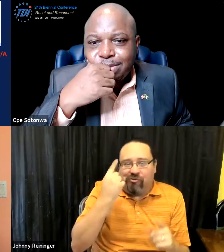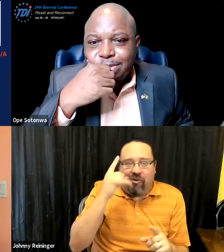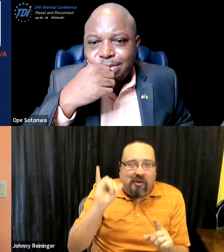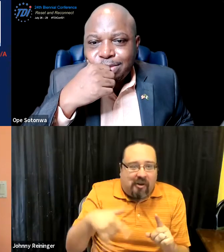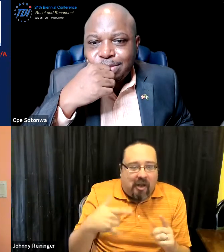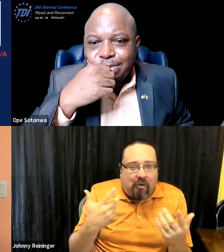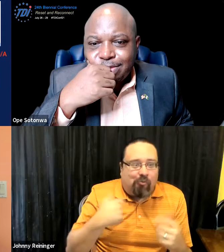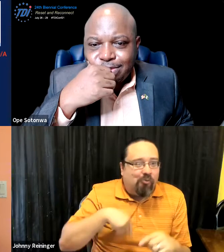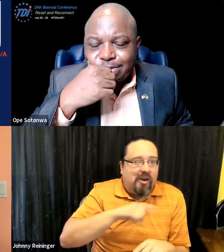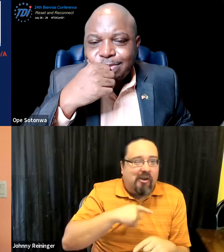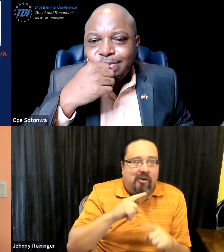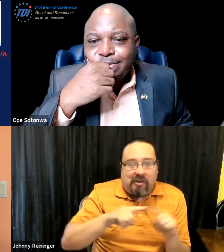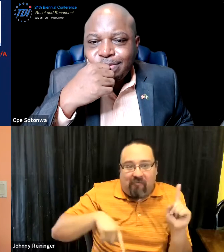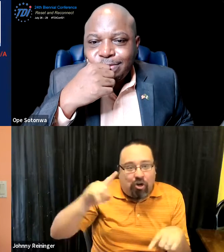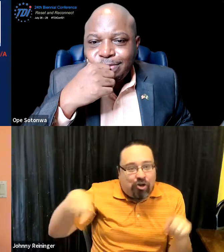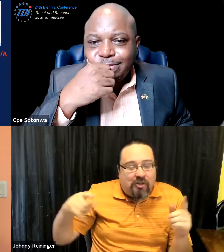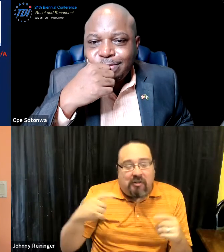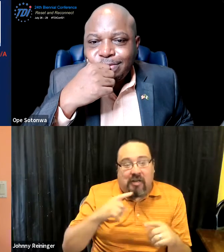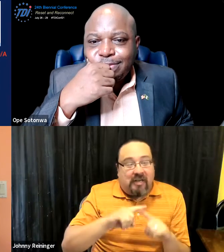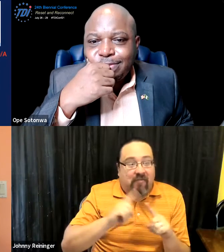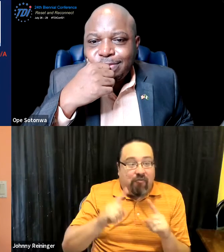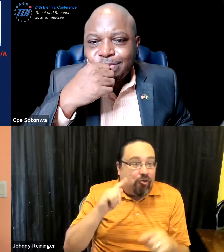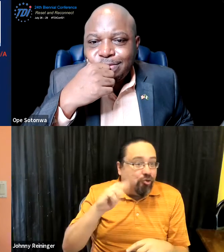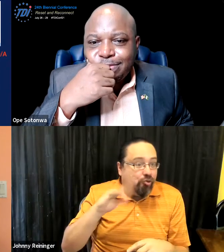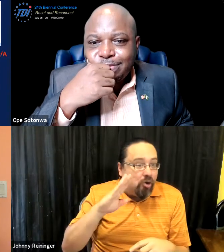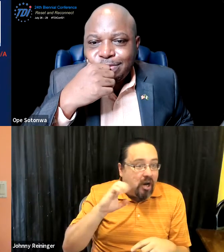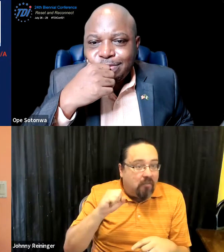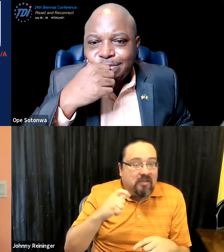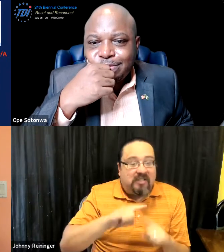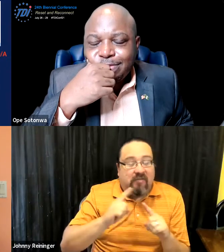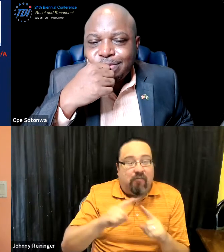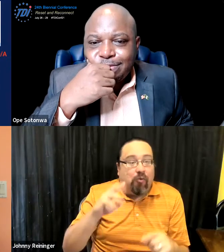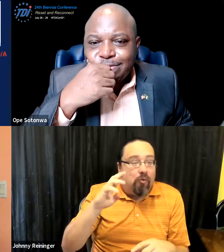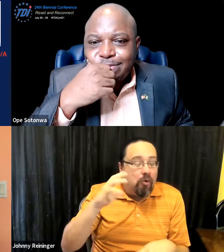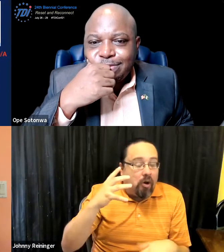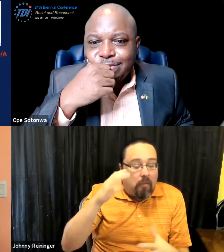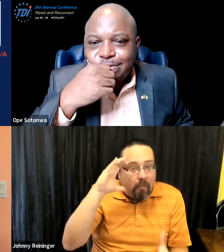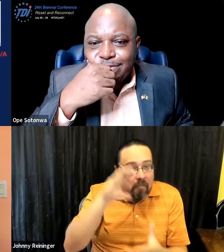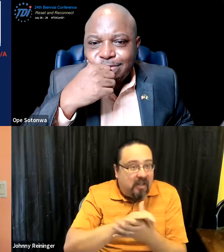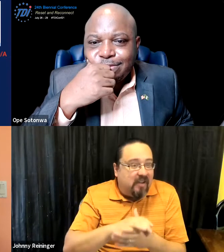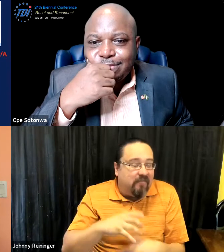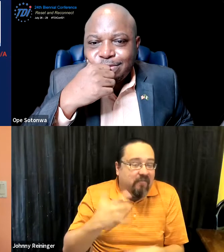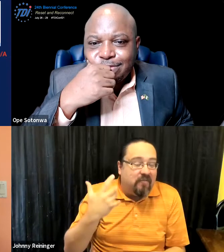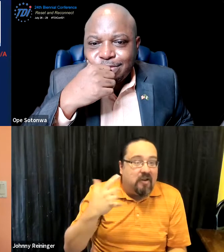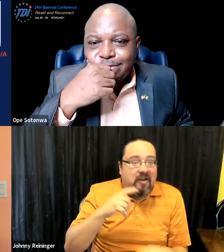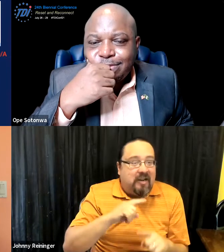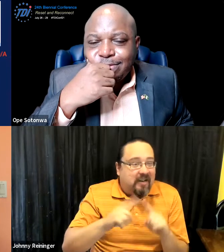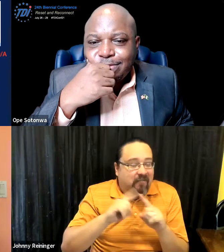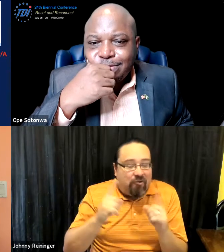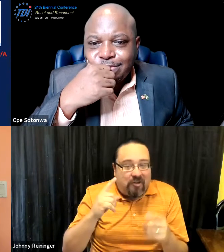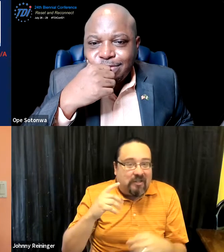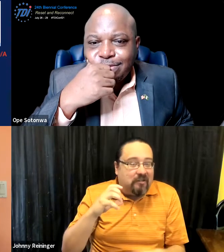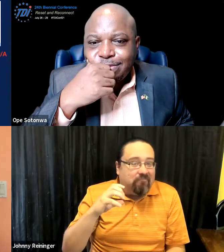I doubt there's many interpreters who would even understand that. I mean, we're diverse. We come from different tribes. We come from even